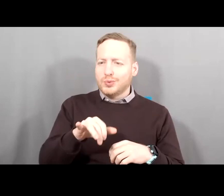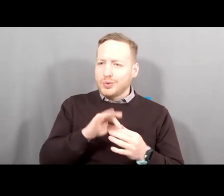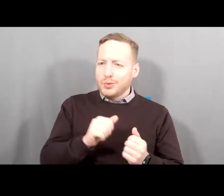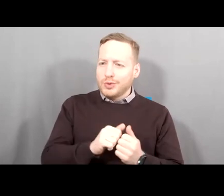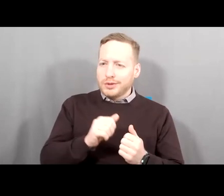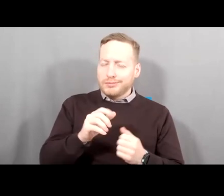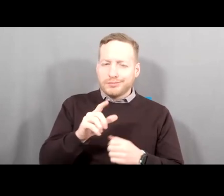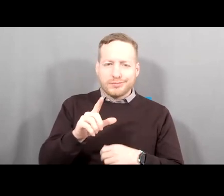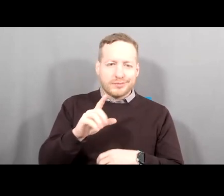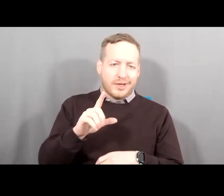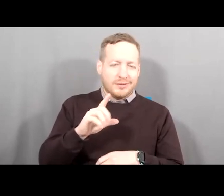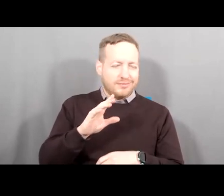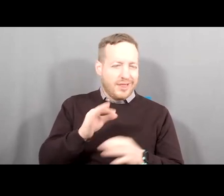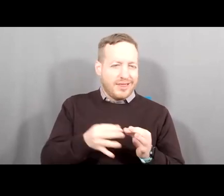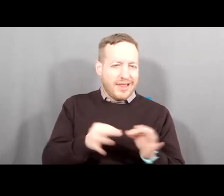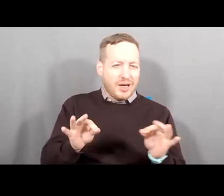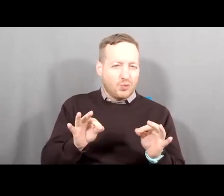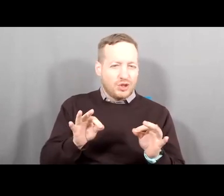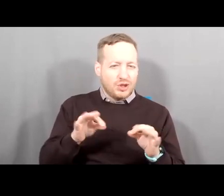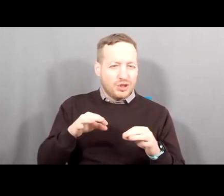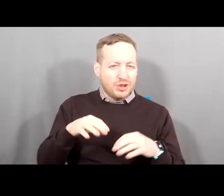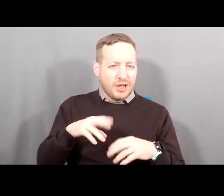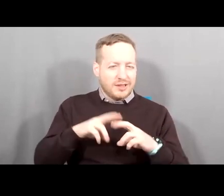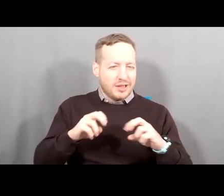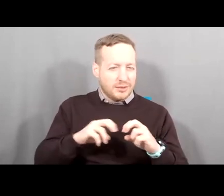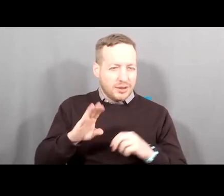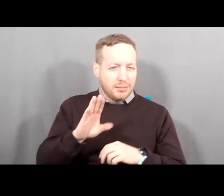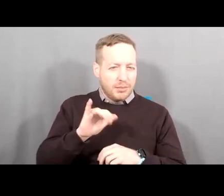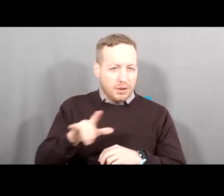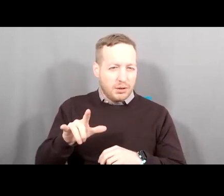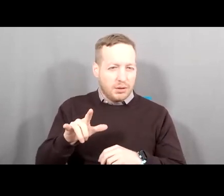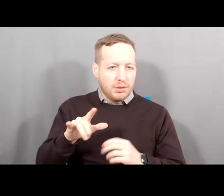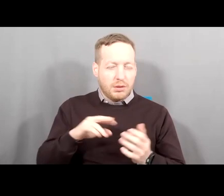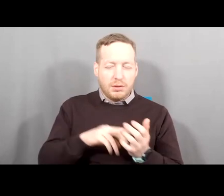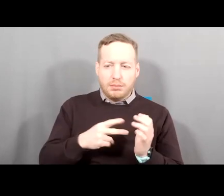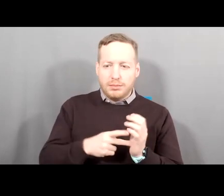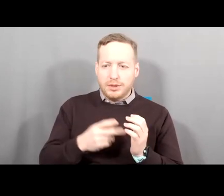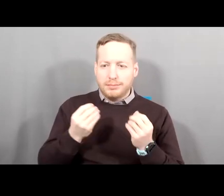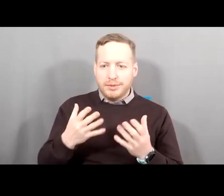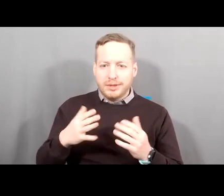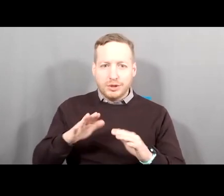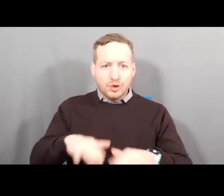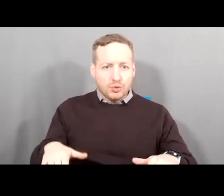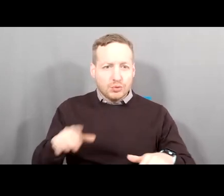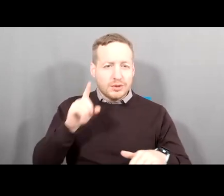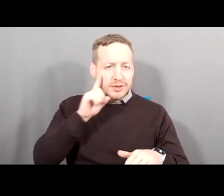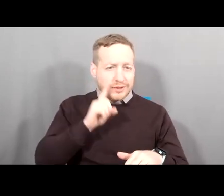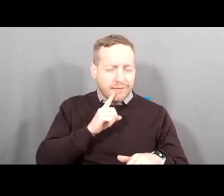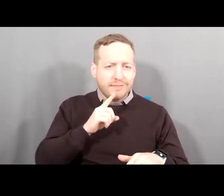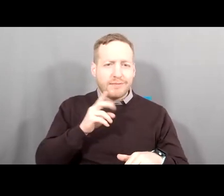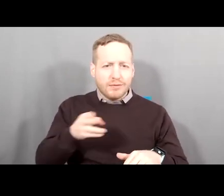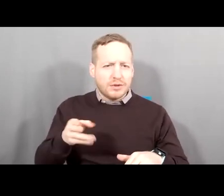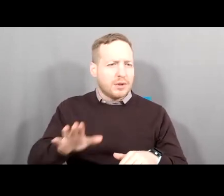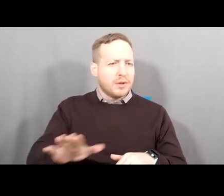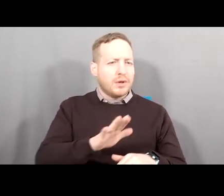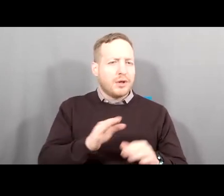hot topic. We were speaking about language assessment, the bill